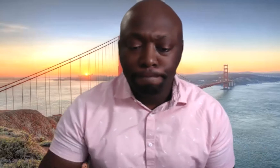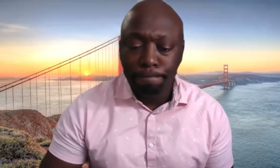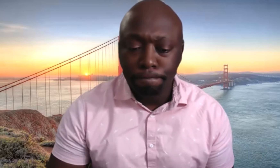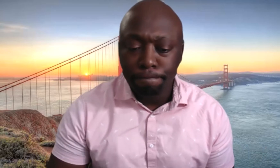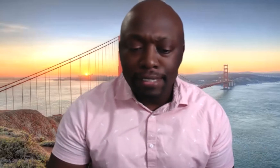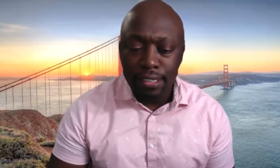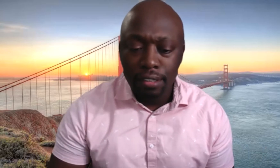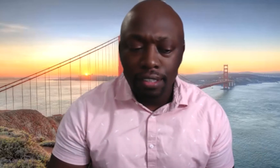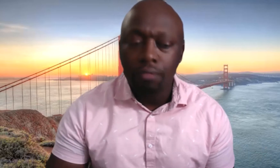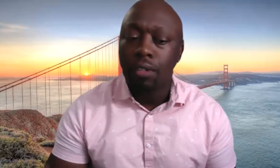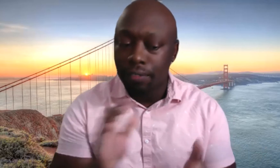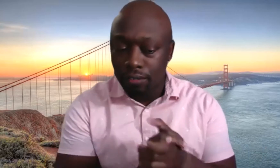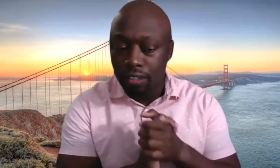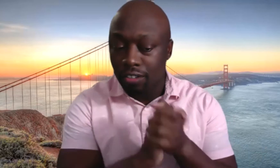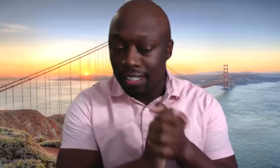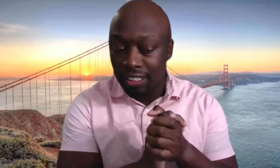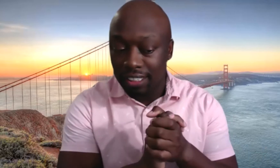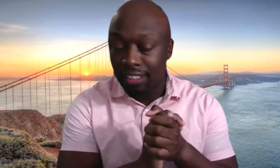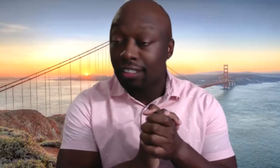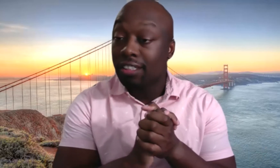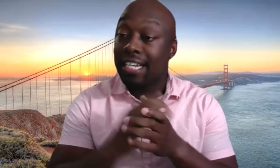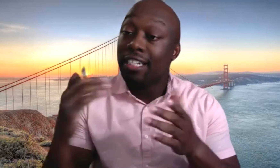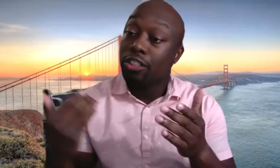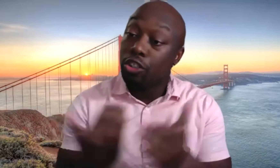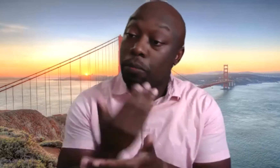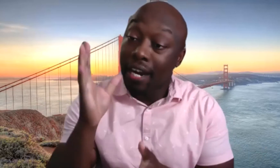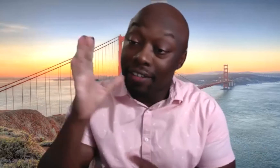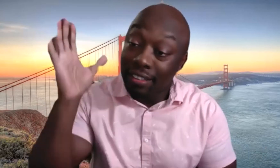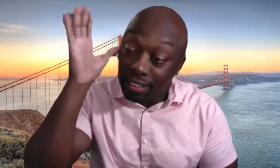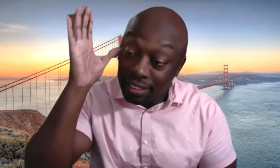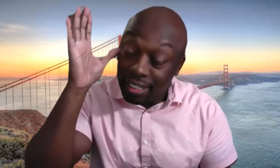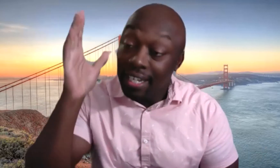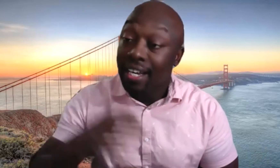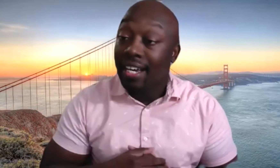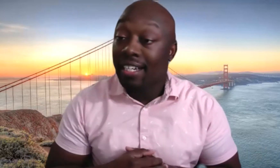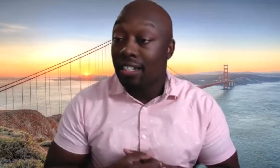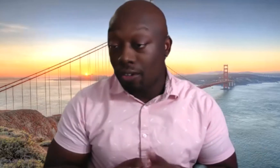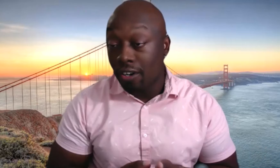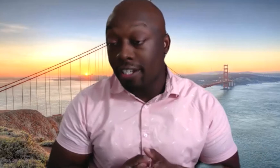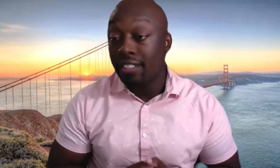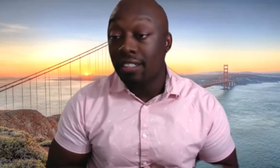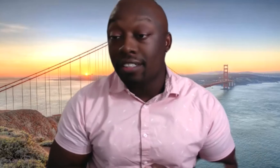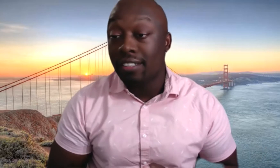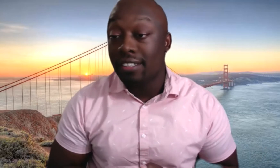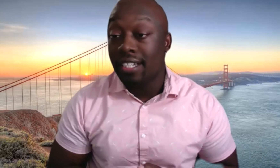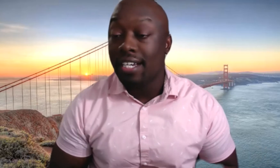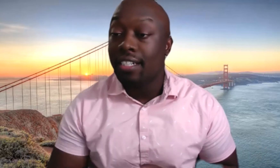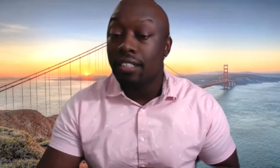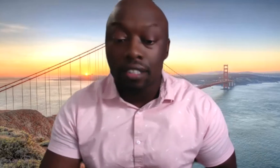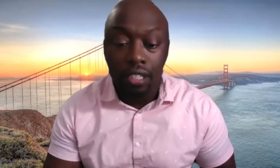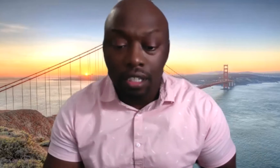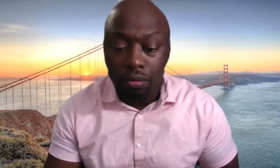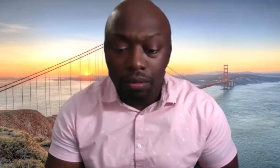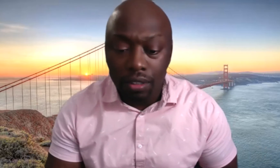And well, first of all, congratulations to any new parents or guardians.